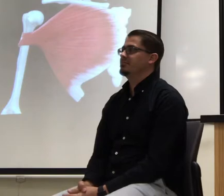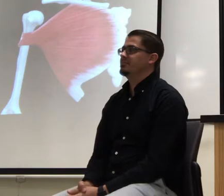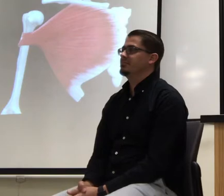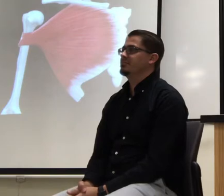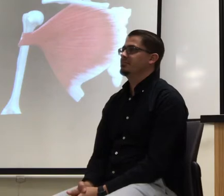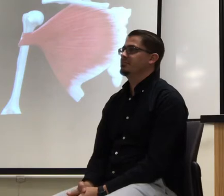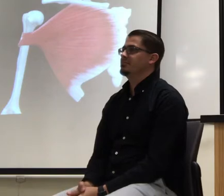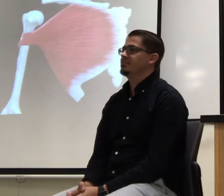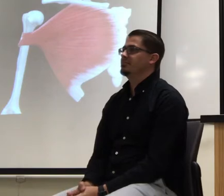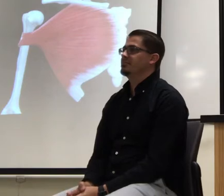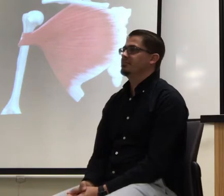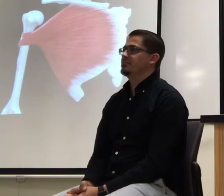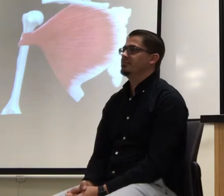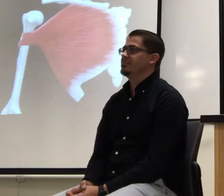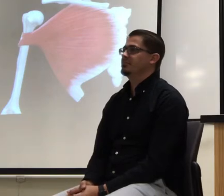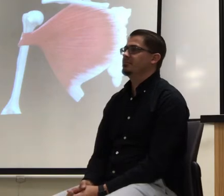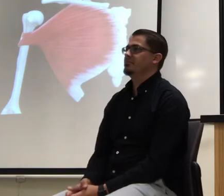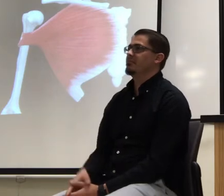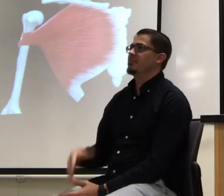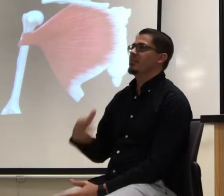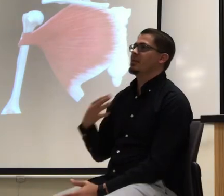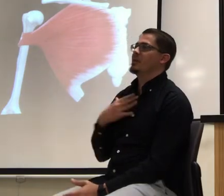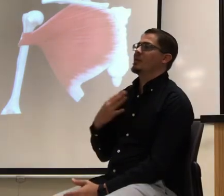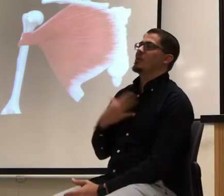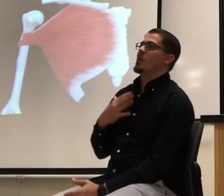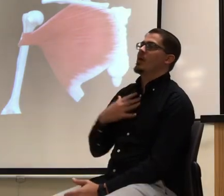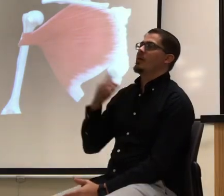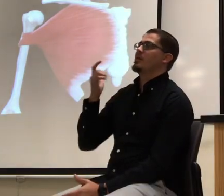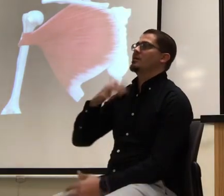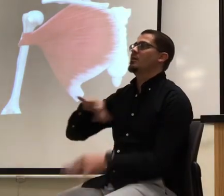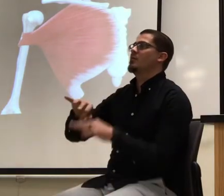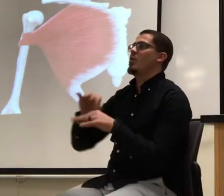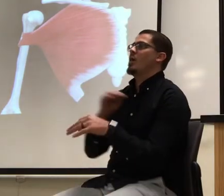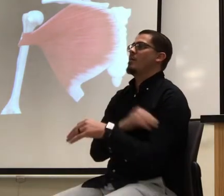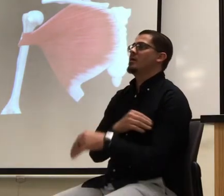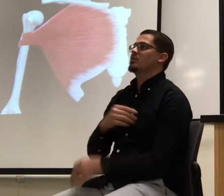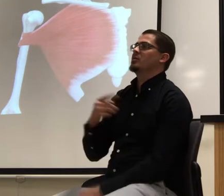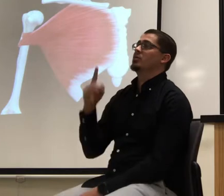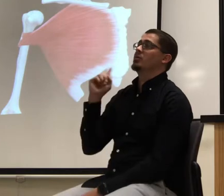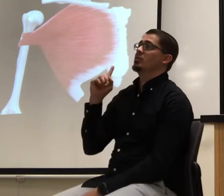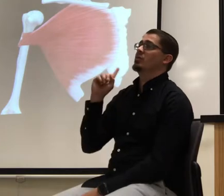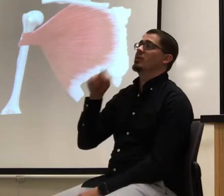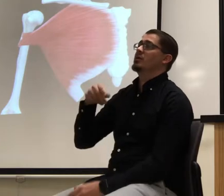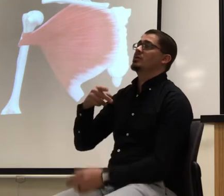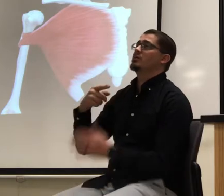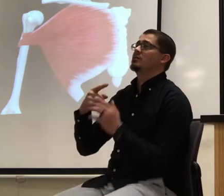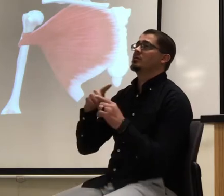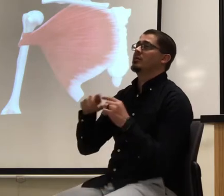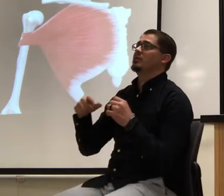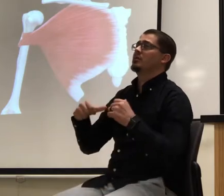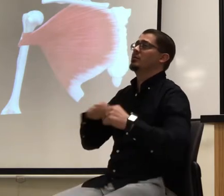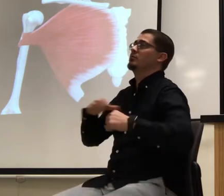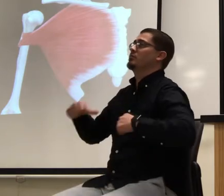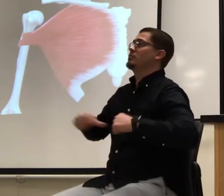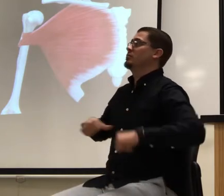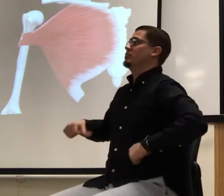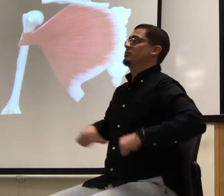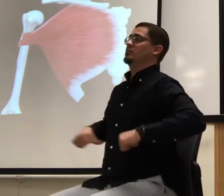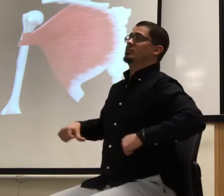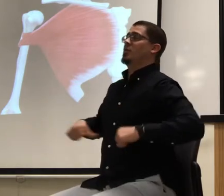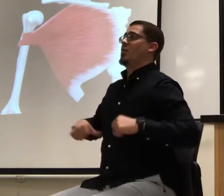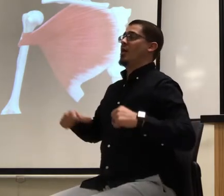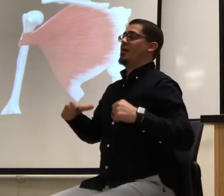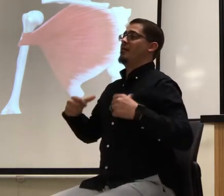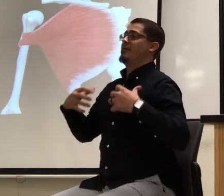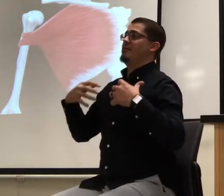Everybody know why it's named the pectoral region. It's the major muscle here. It's the one we like to show off on the beach, right? Get